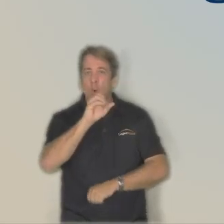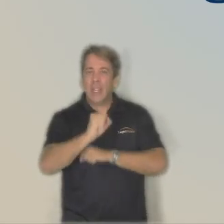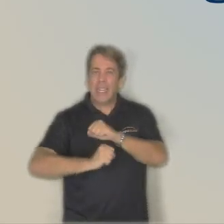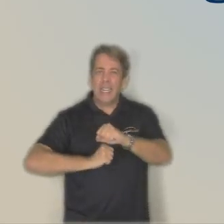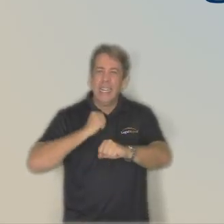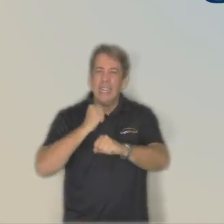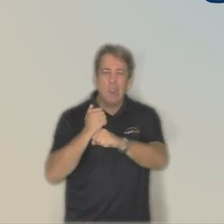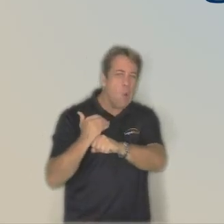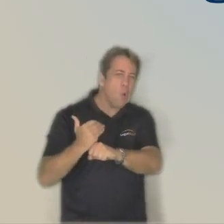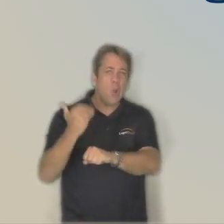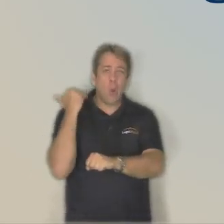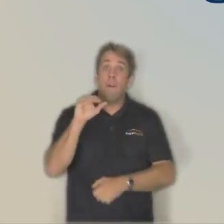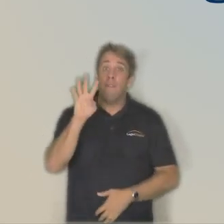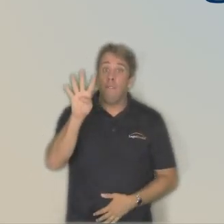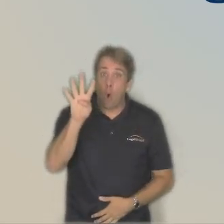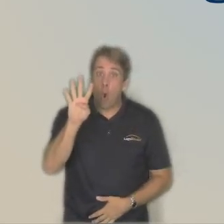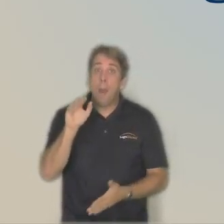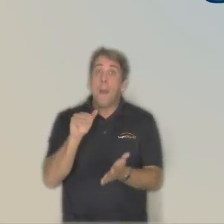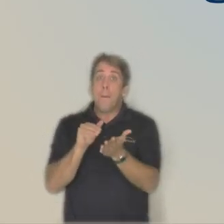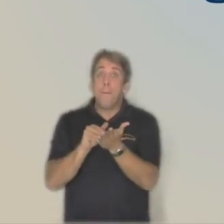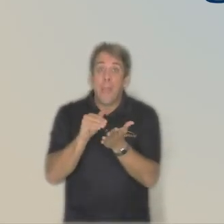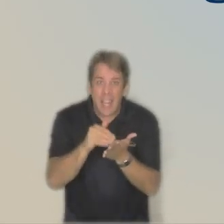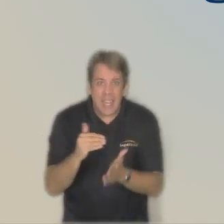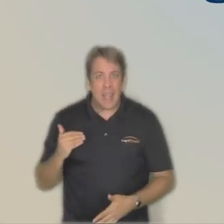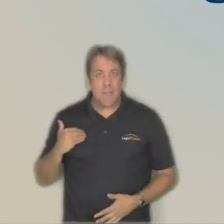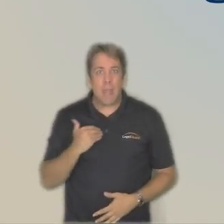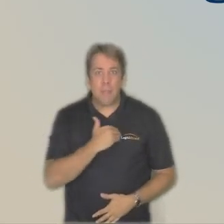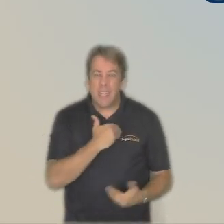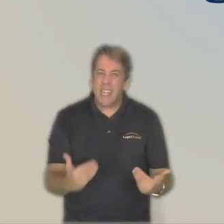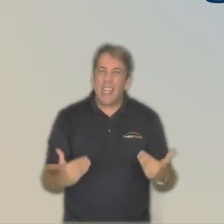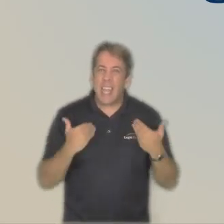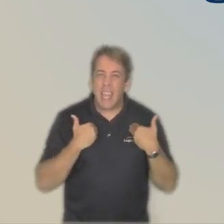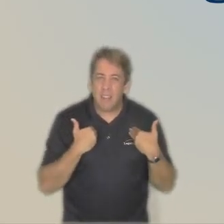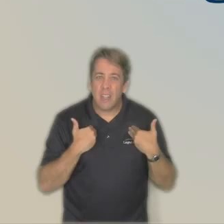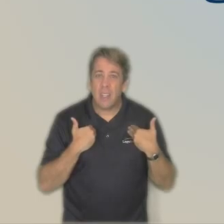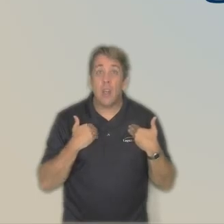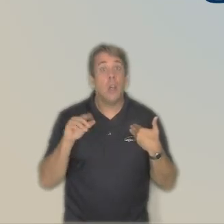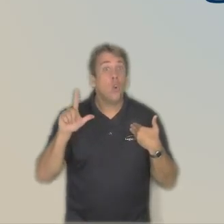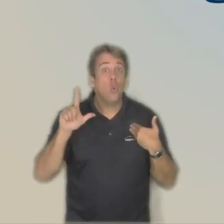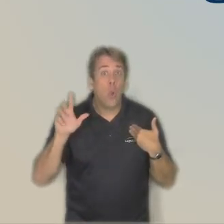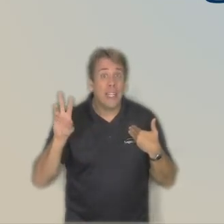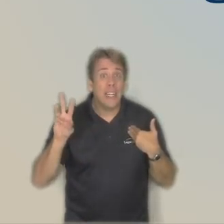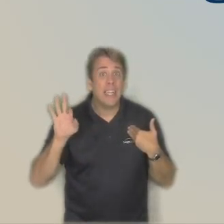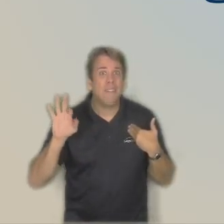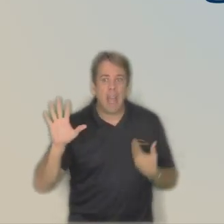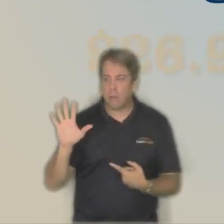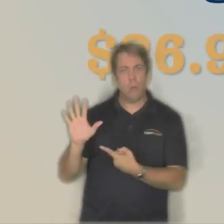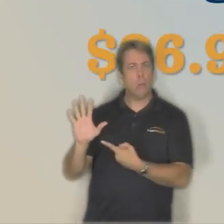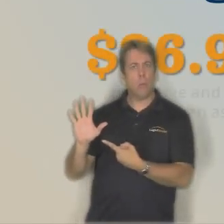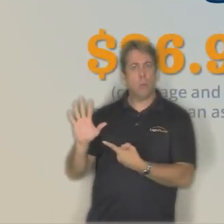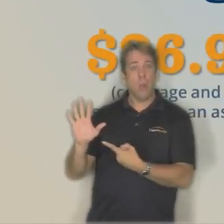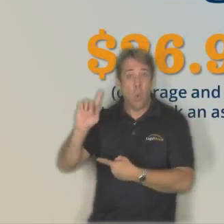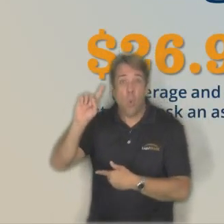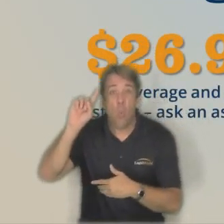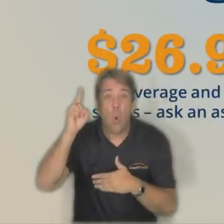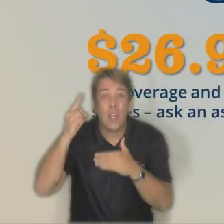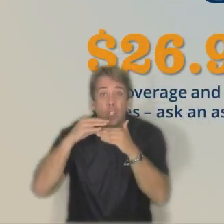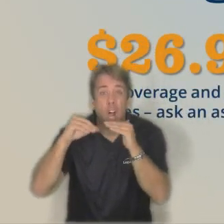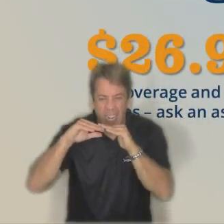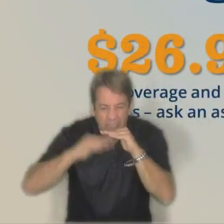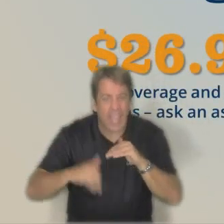over the last 40 years, covering 4 million people, that allows us to offer this service for only